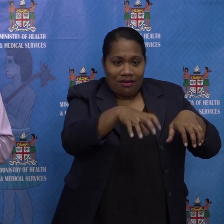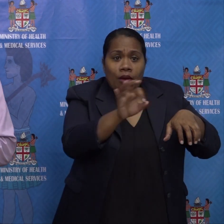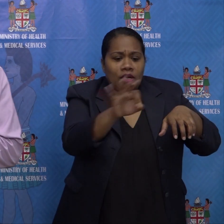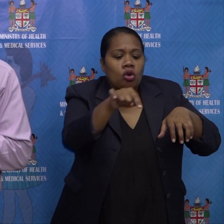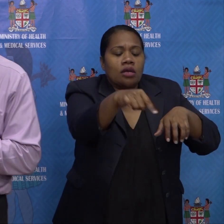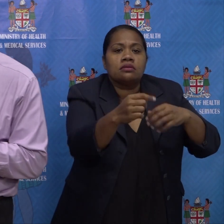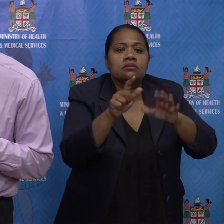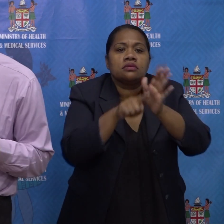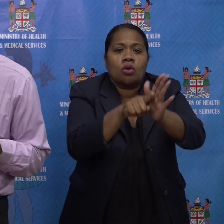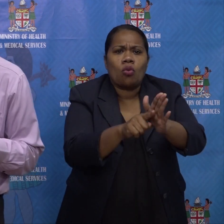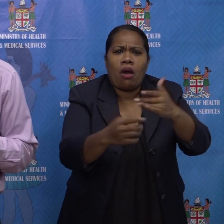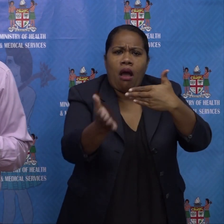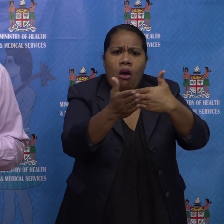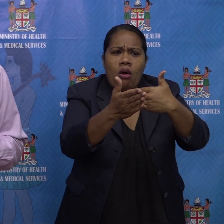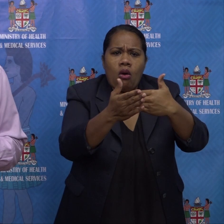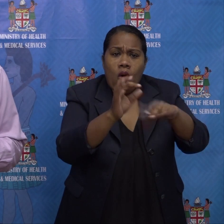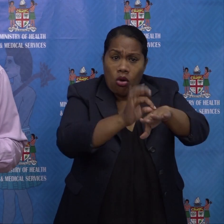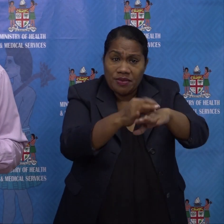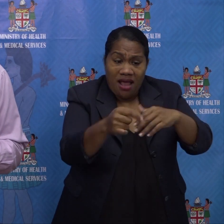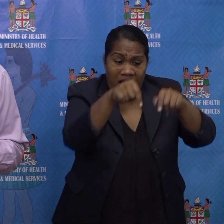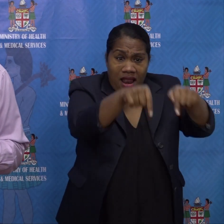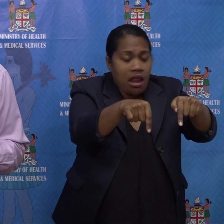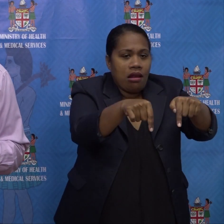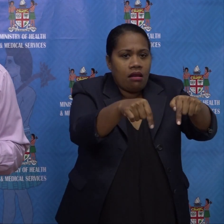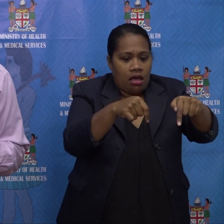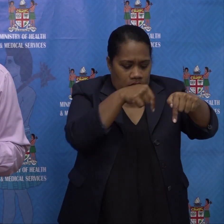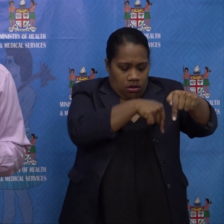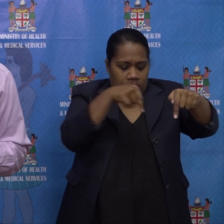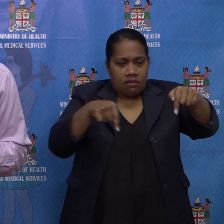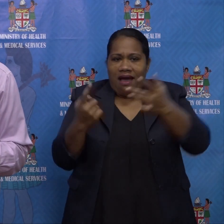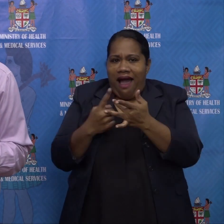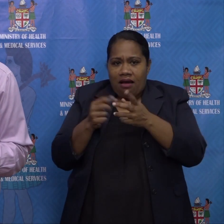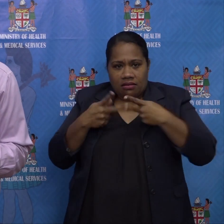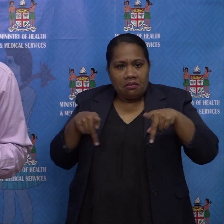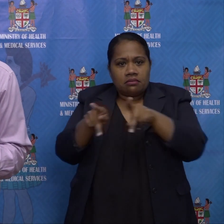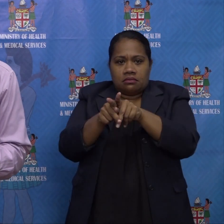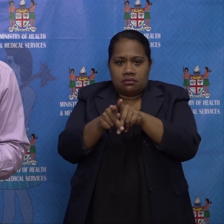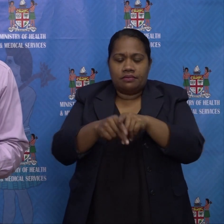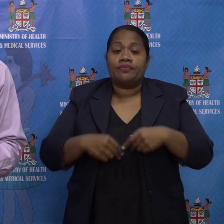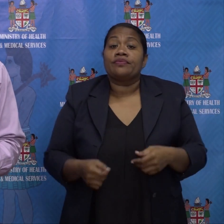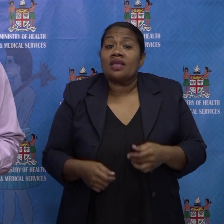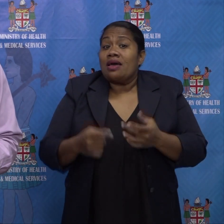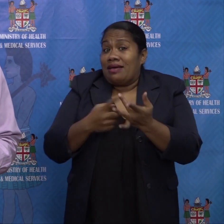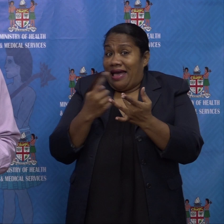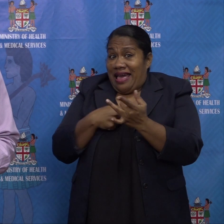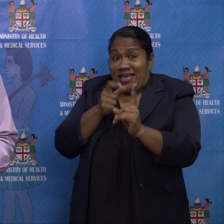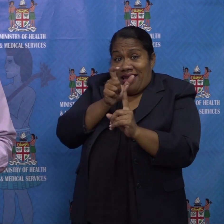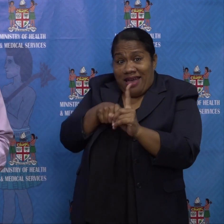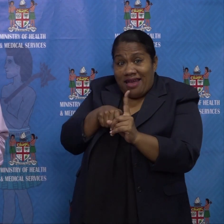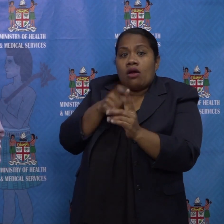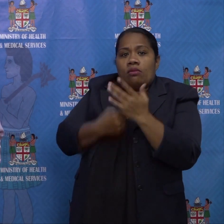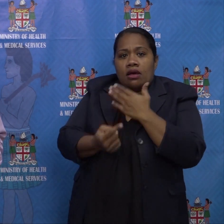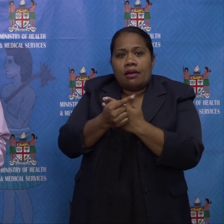Our other local case is a 27-year-old who resides in Narere. She entered quarantine